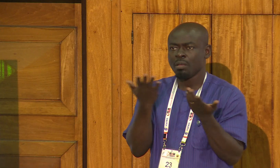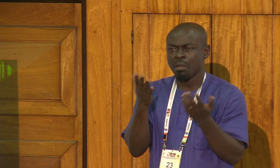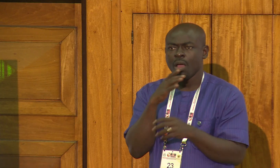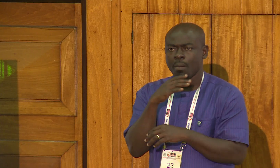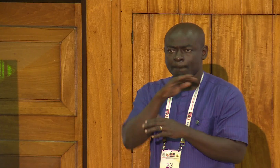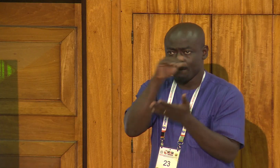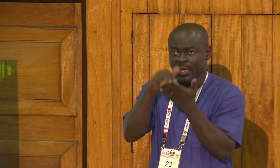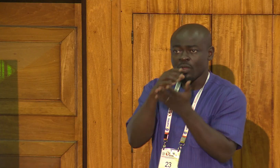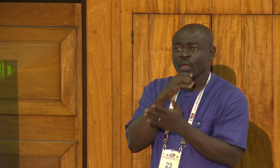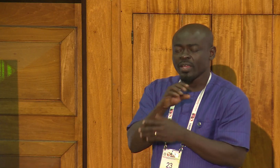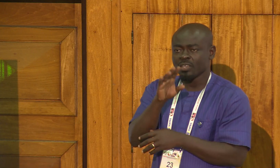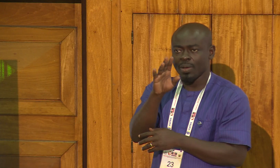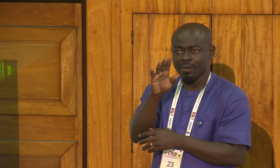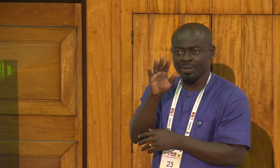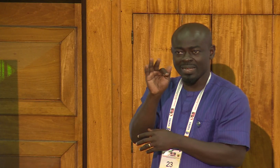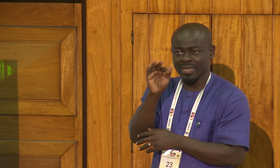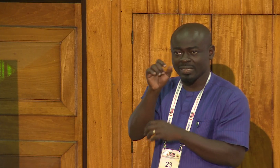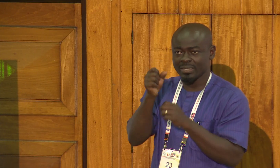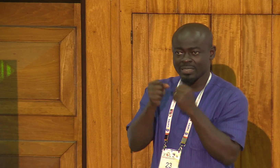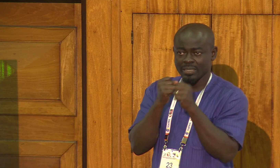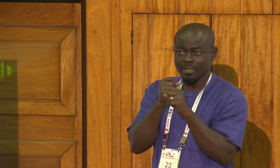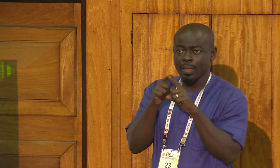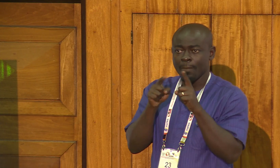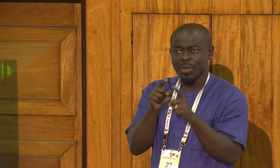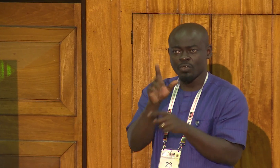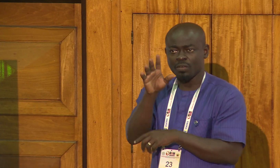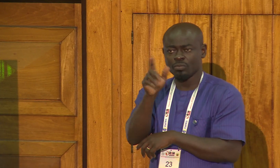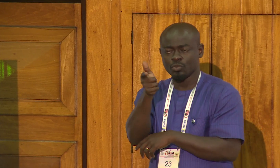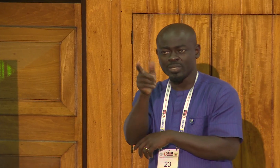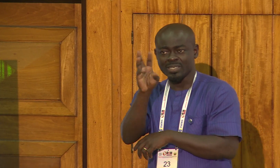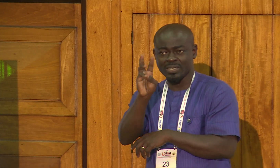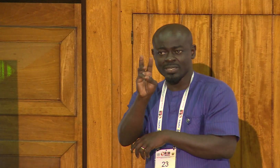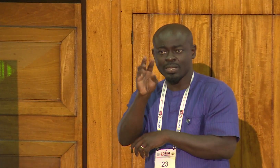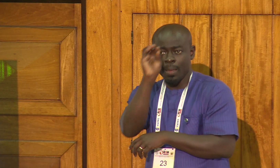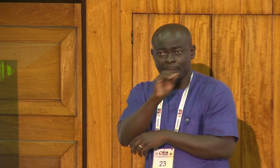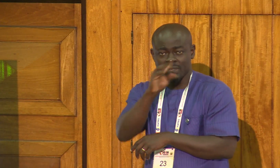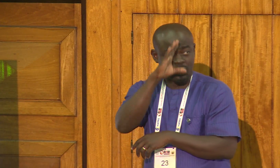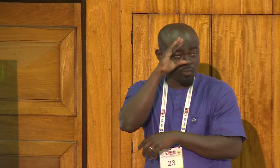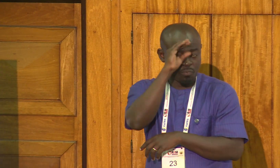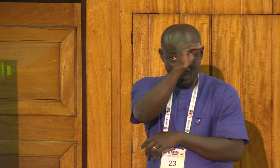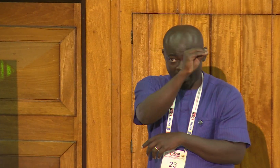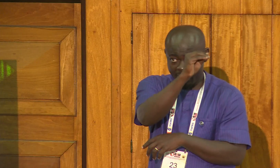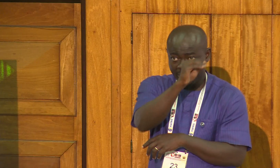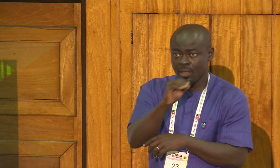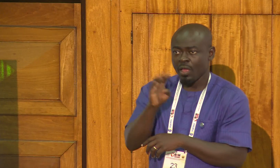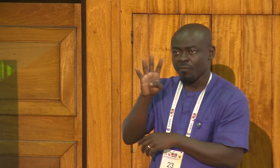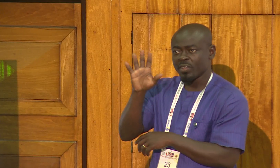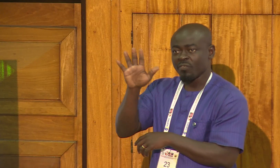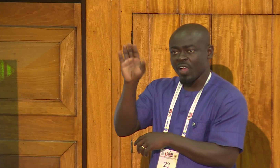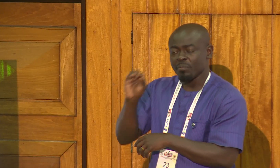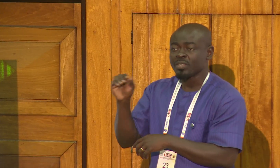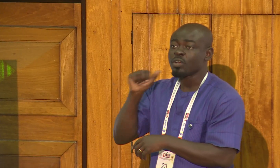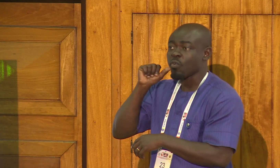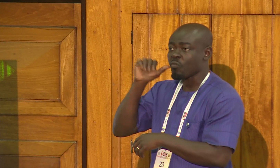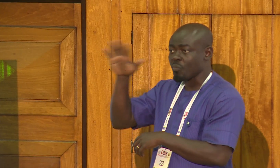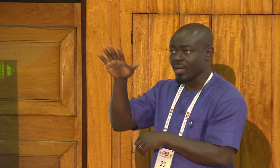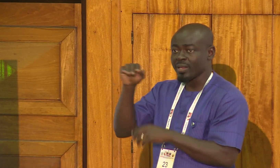years, yet we've got about 26% of men and 45% of women in